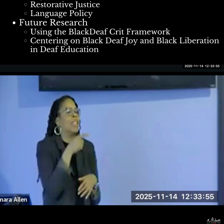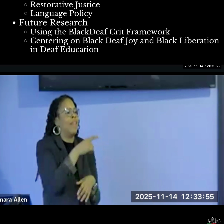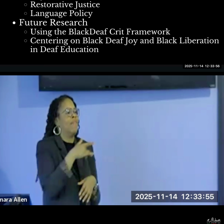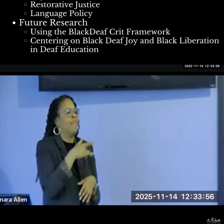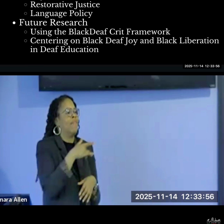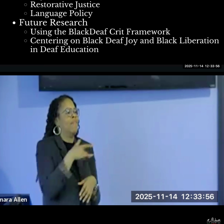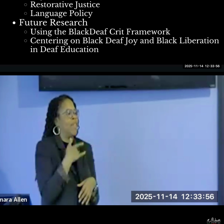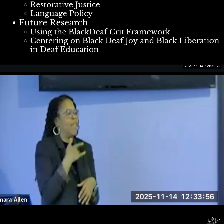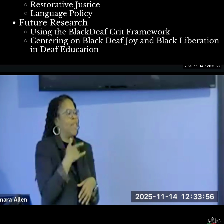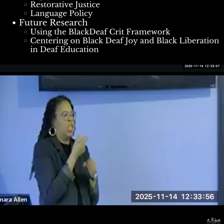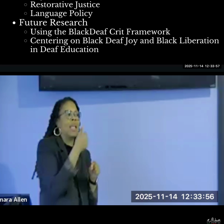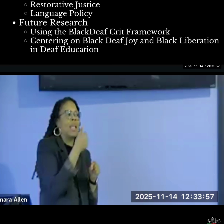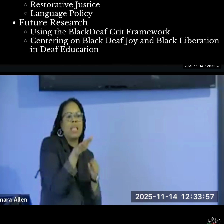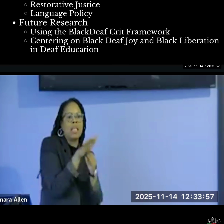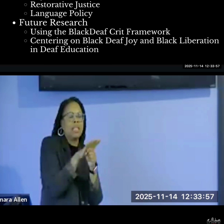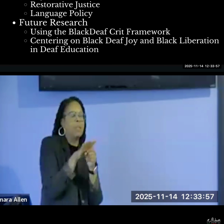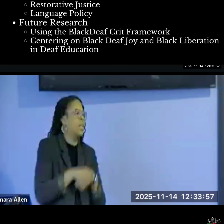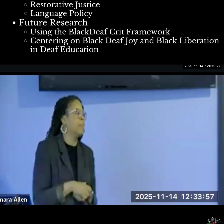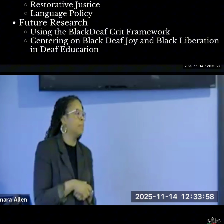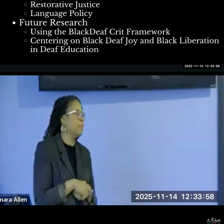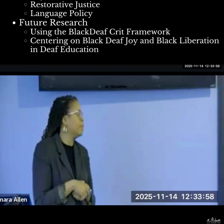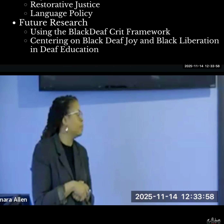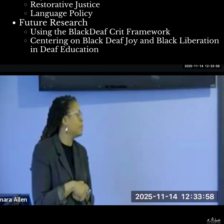Black individuals within the community.